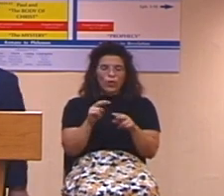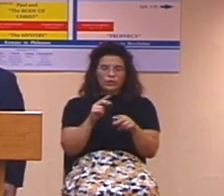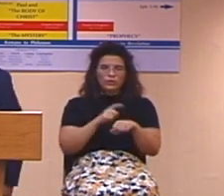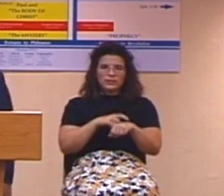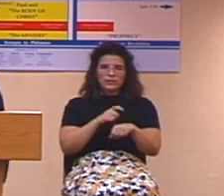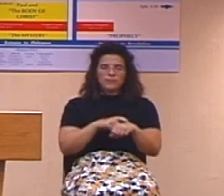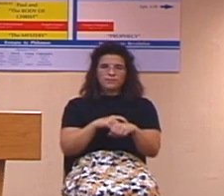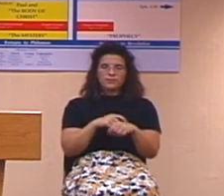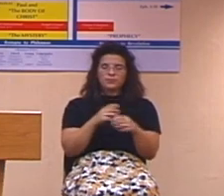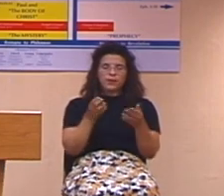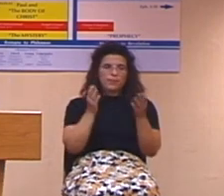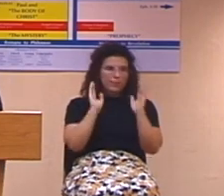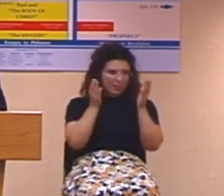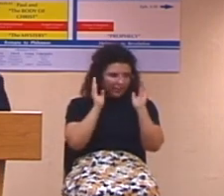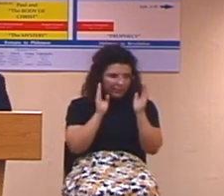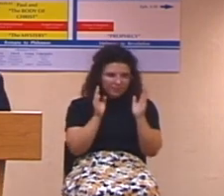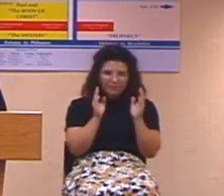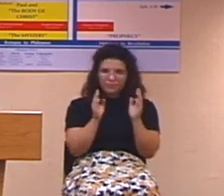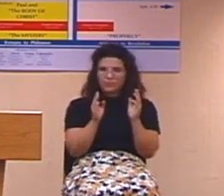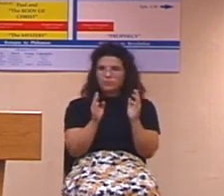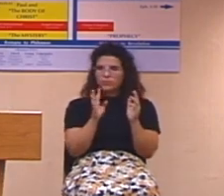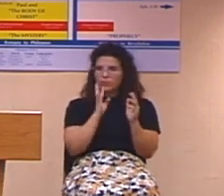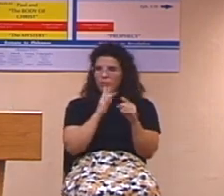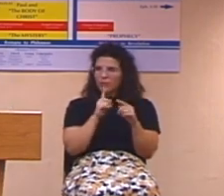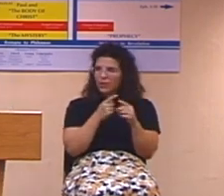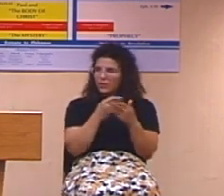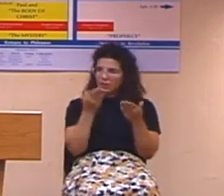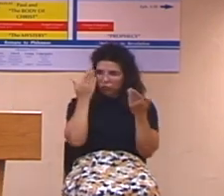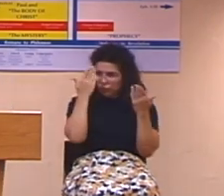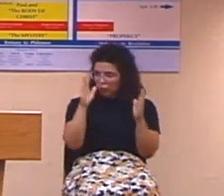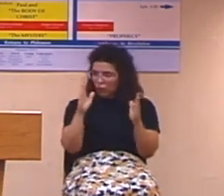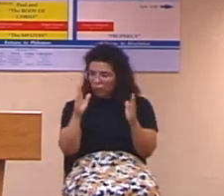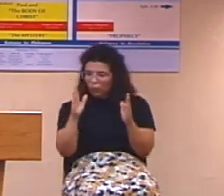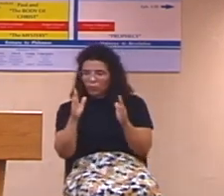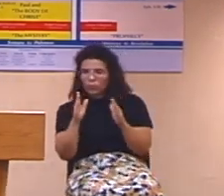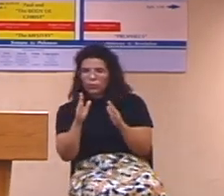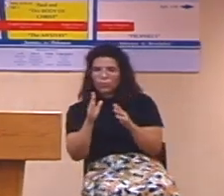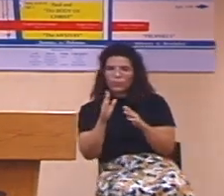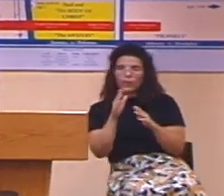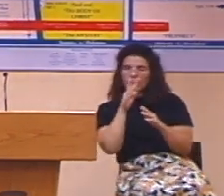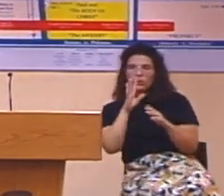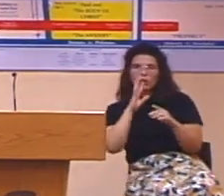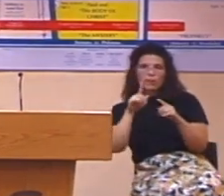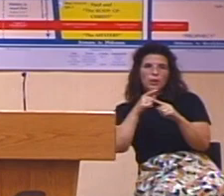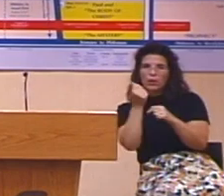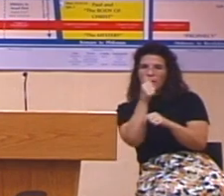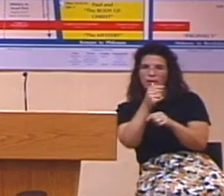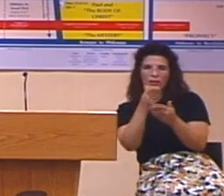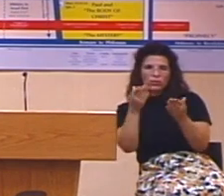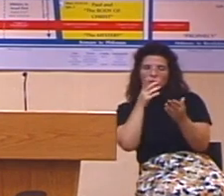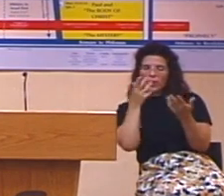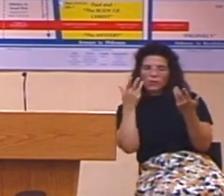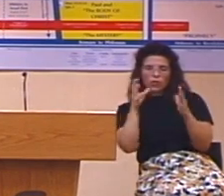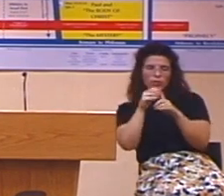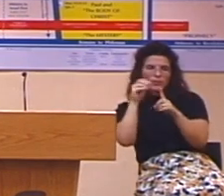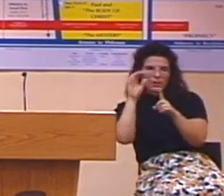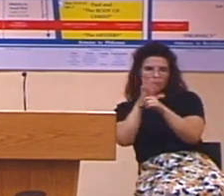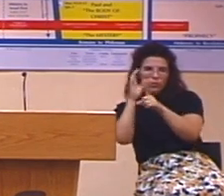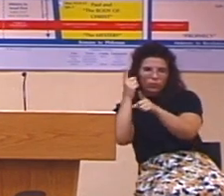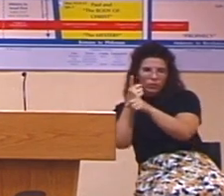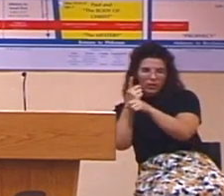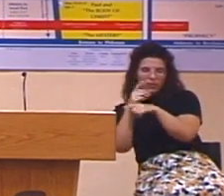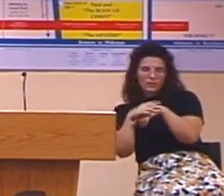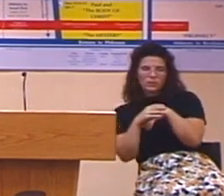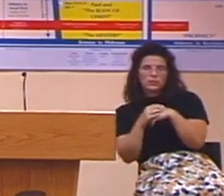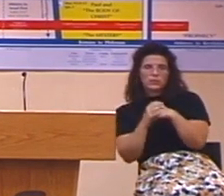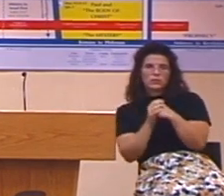6. Folks, am I talking about stuff you don't know? I'm not talking about anything you haven't been exposed to, am I?